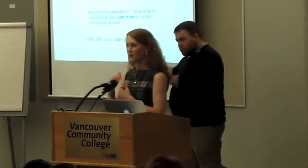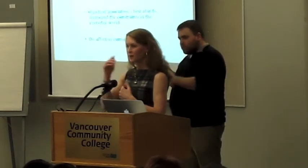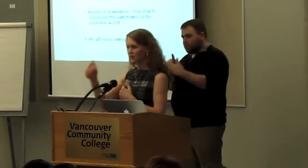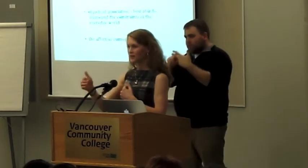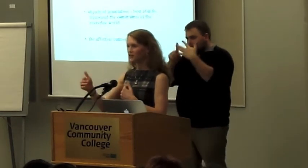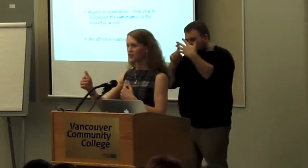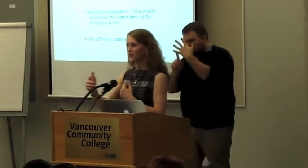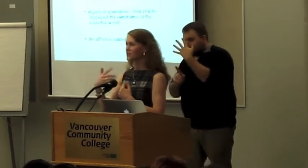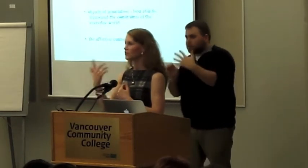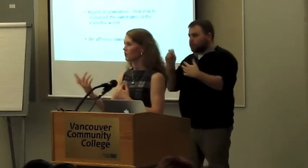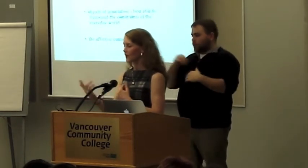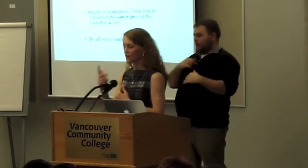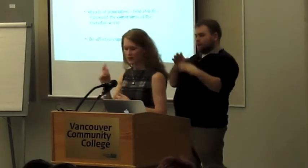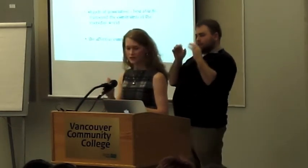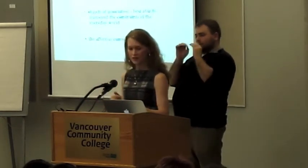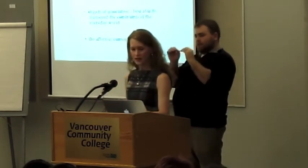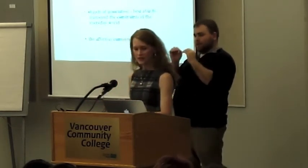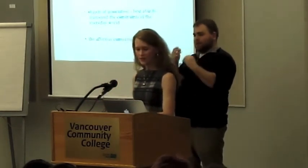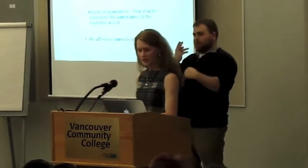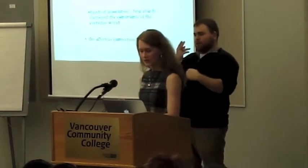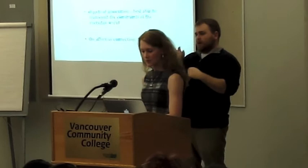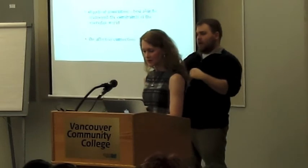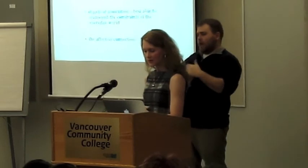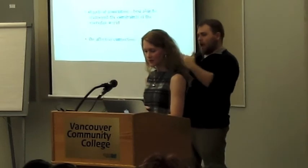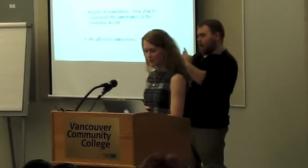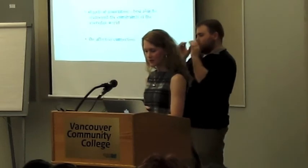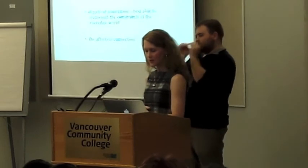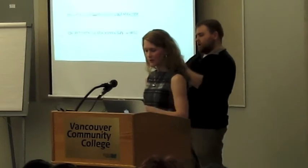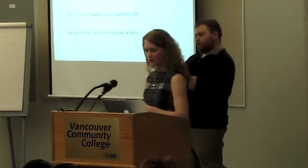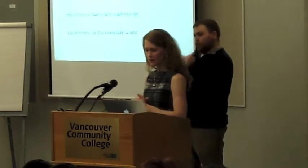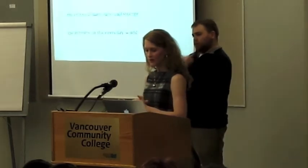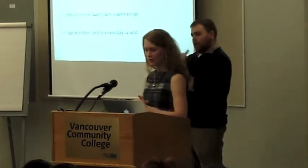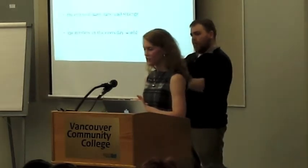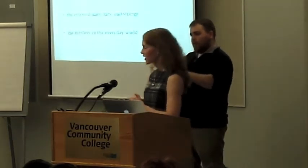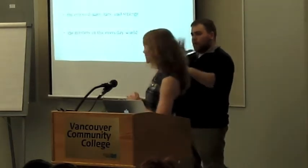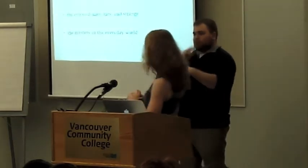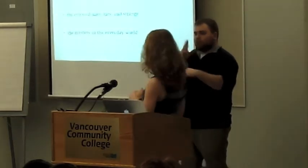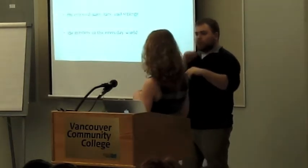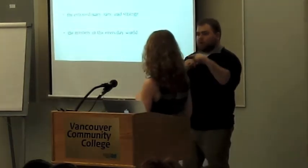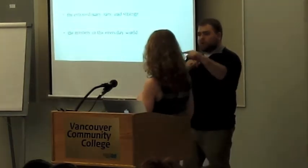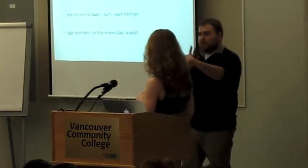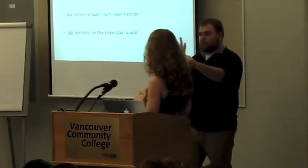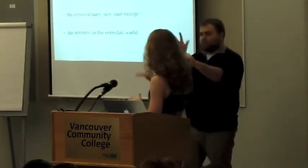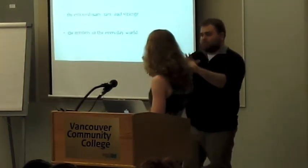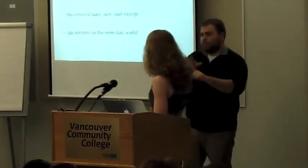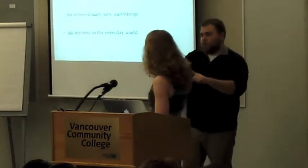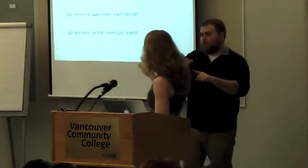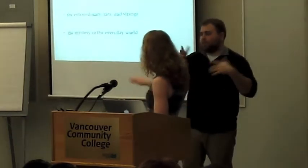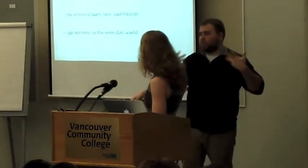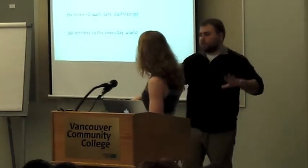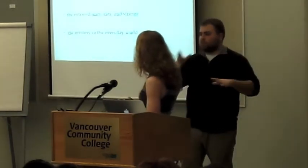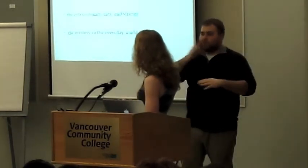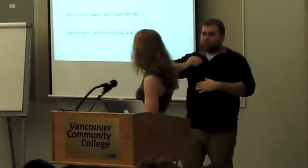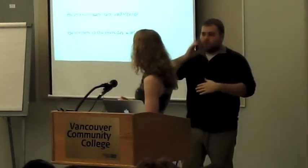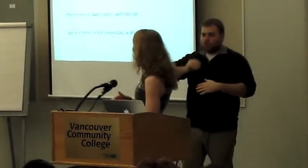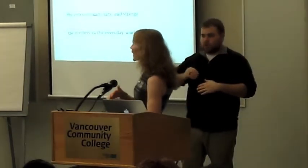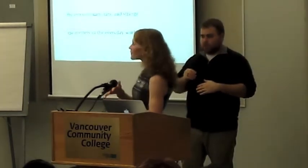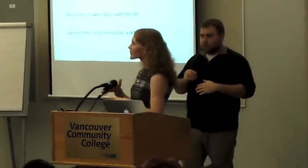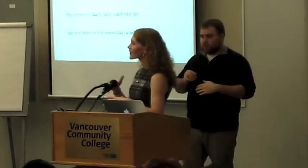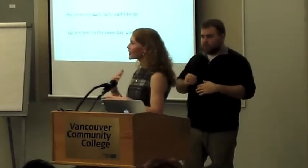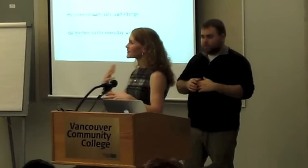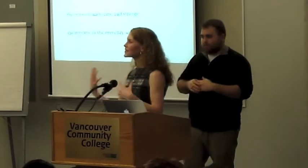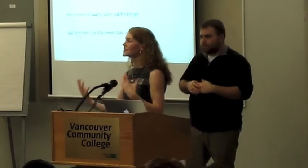it about what you're teaching that is heroic? We're going to do an activity in a little bit that will give you a chance to do this. Romance, wonder, and